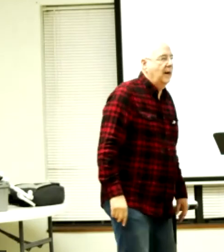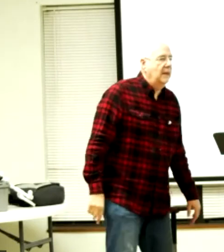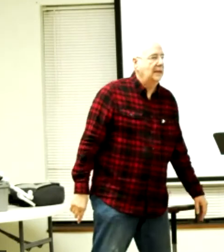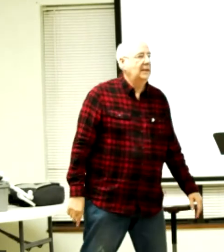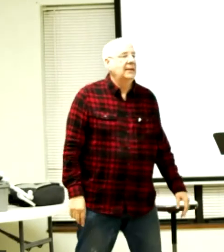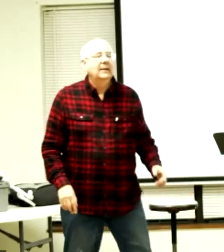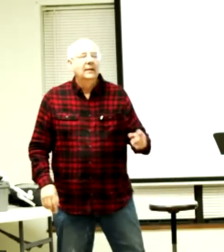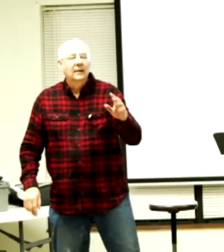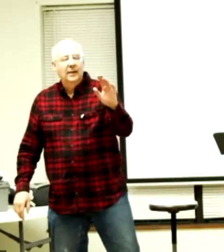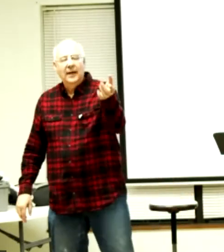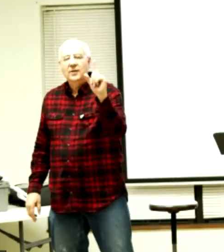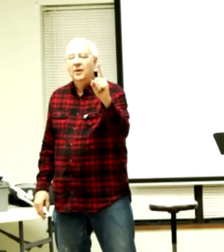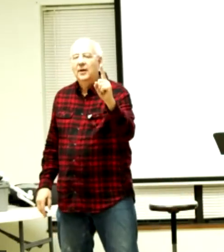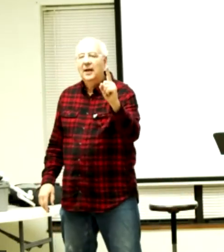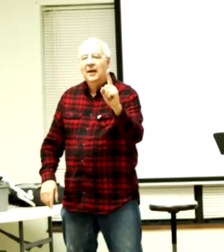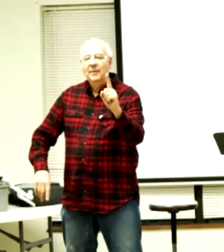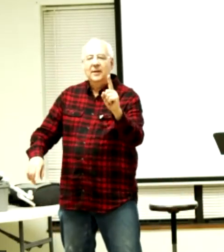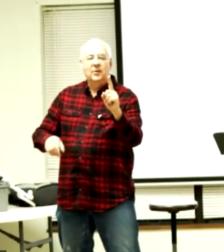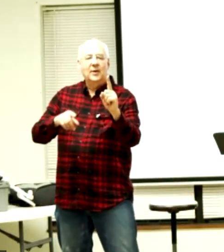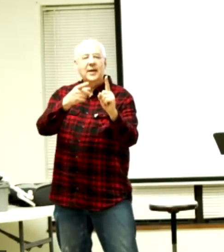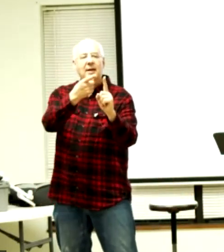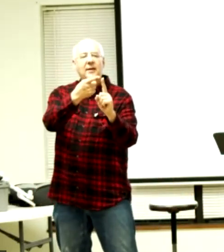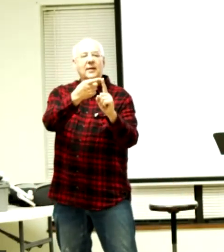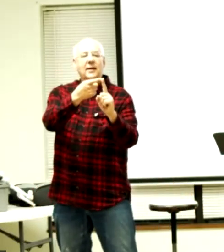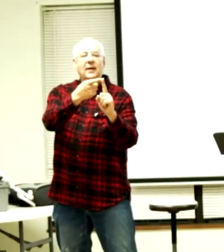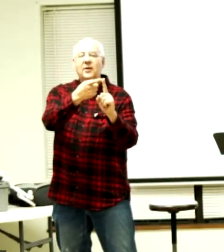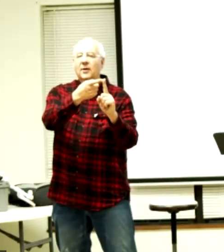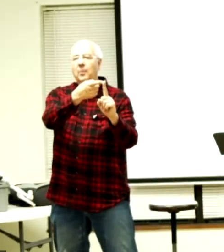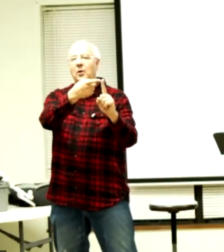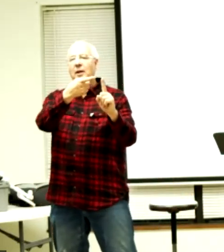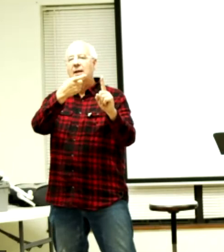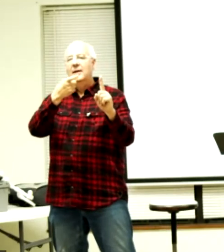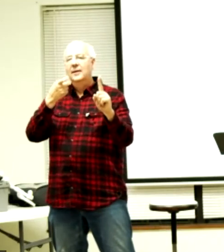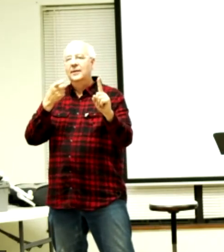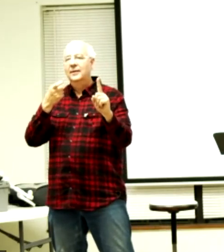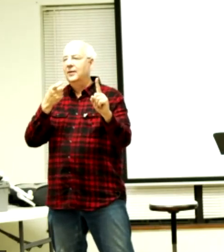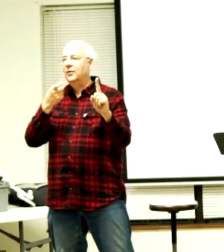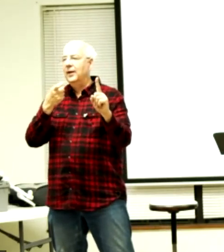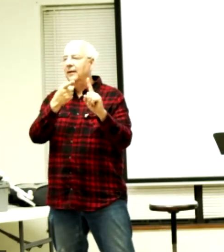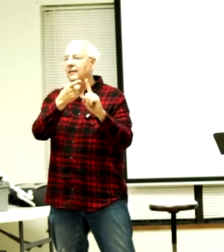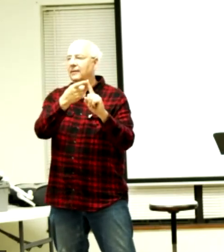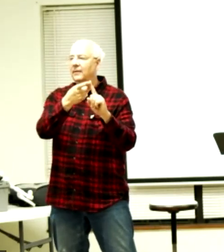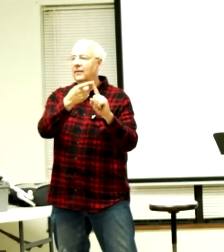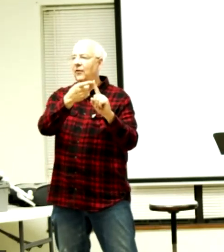From, okay, so your non-dominant is one hand and you're pulling a string